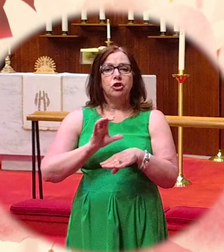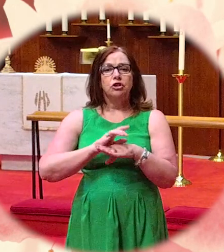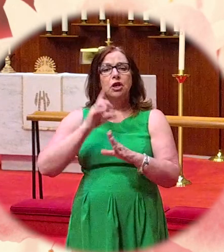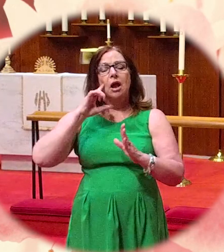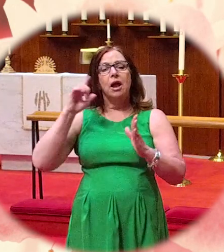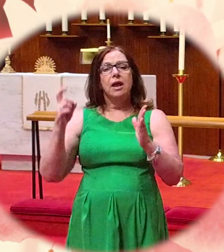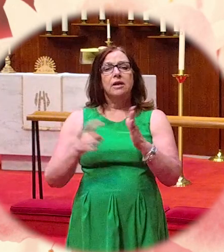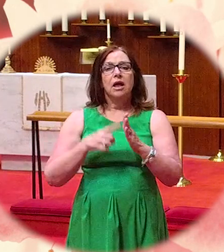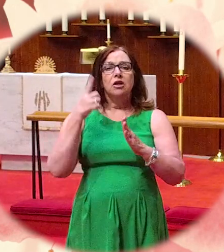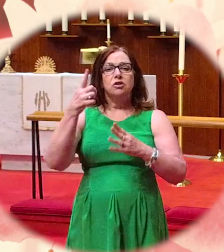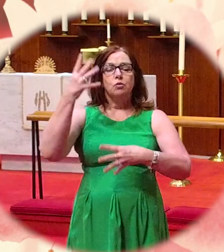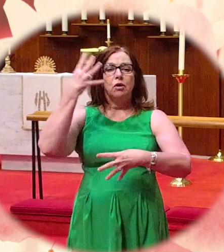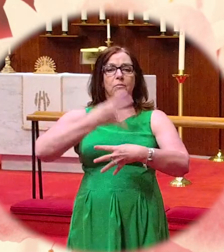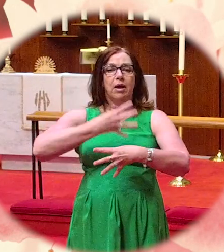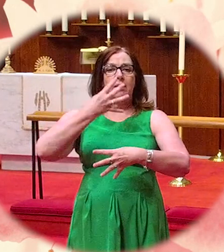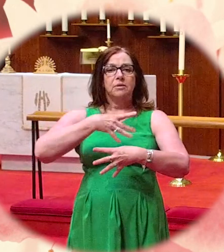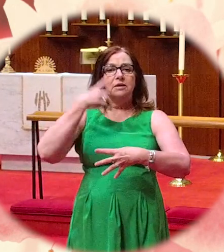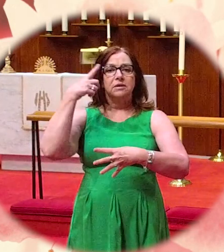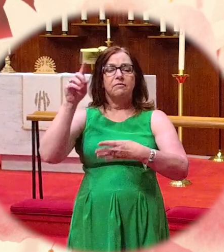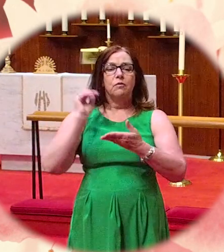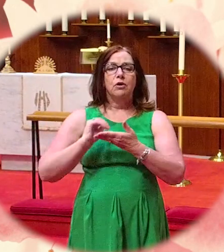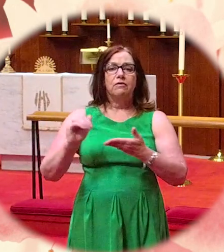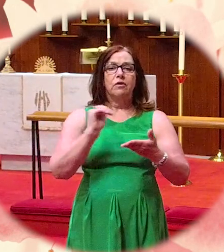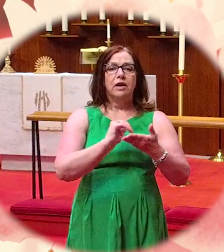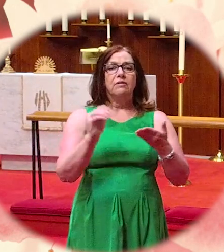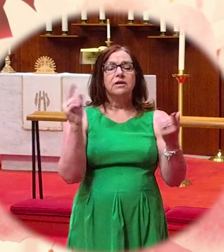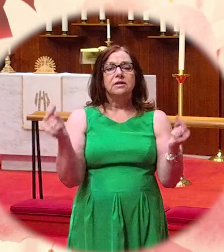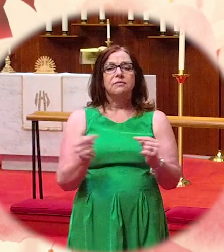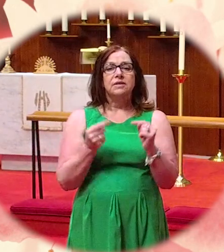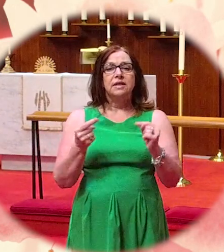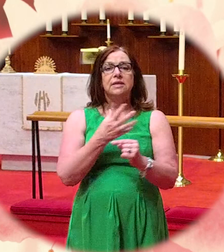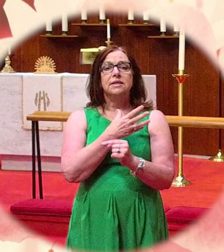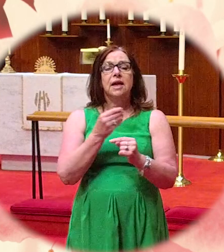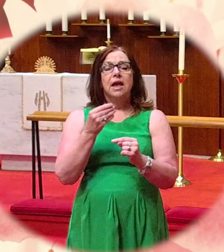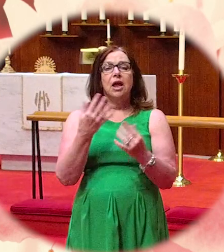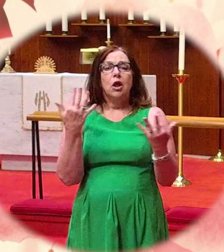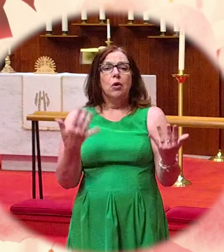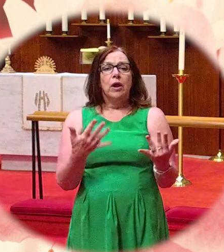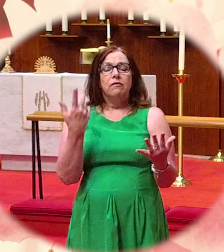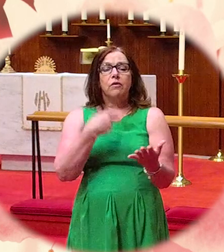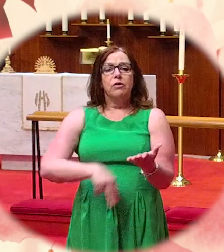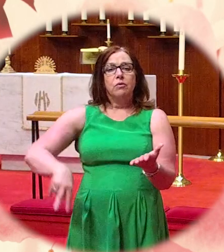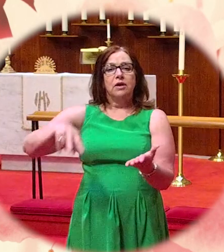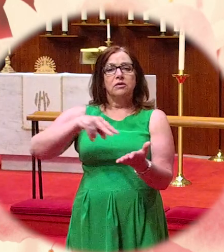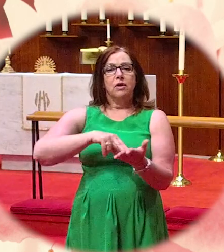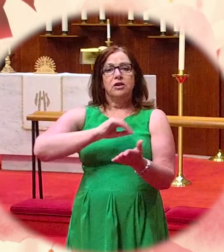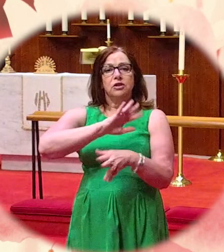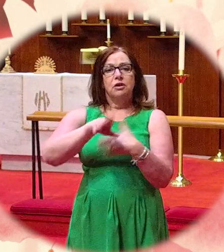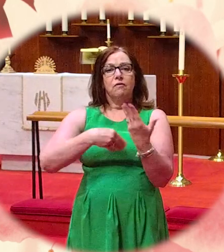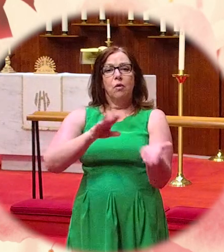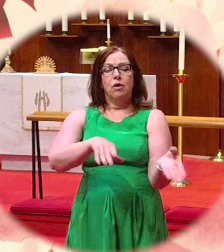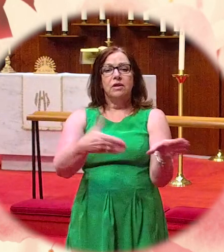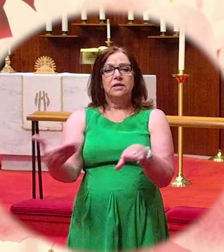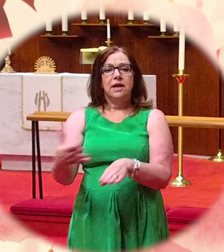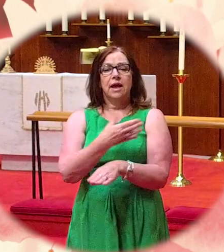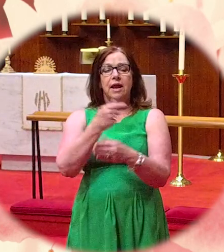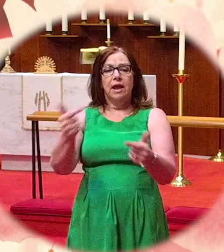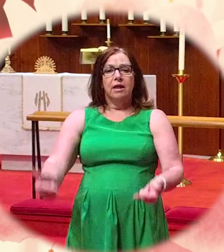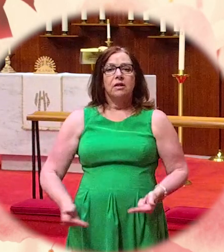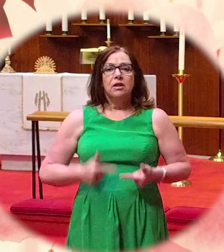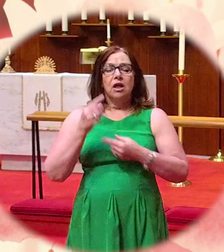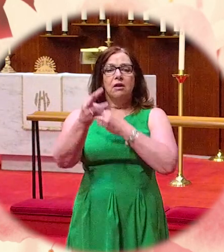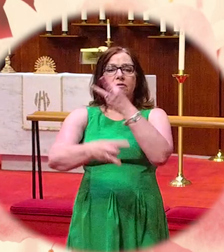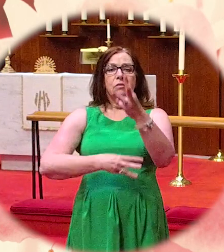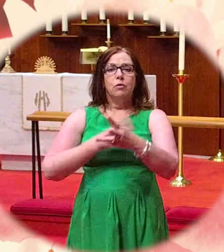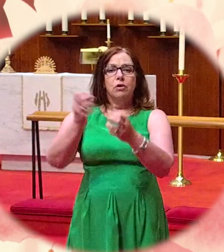I acknowledge one baptism for the remission of sins, and I look for the resurrection of the dead and the life of the